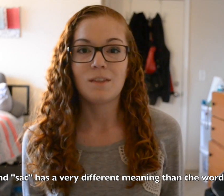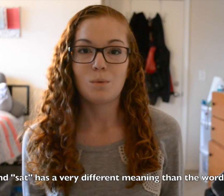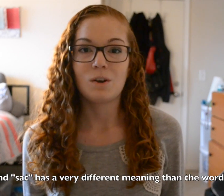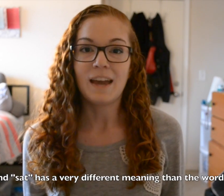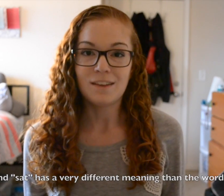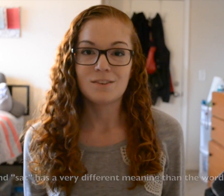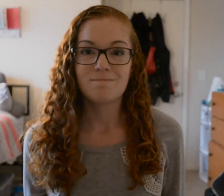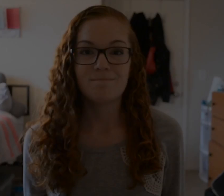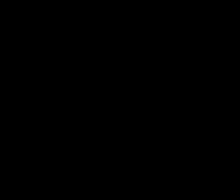the word cat.